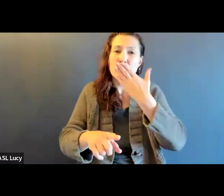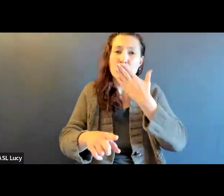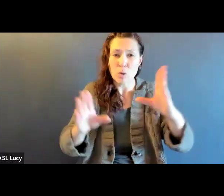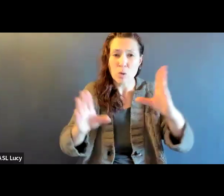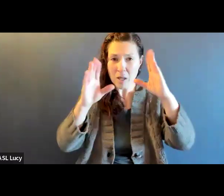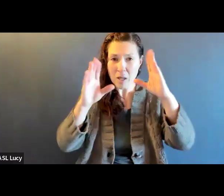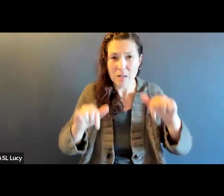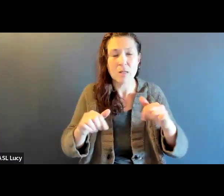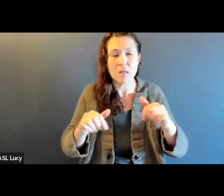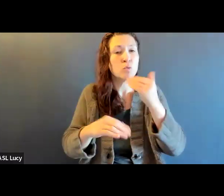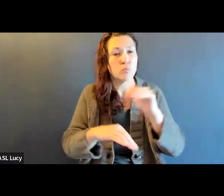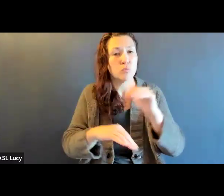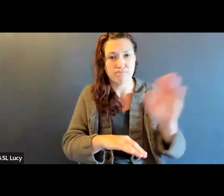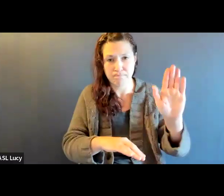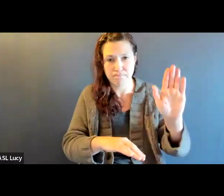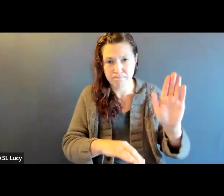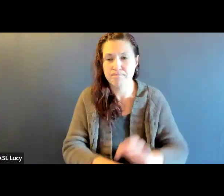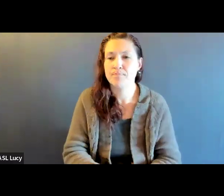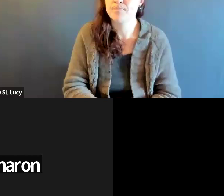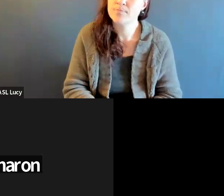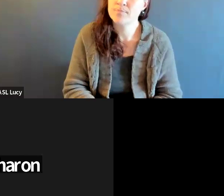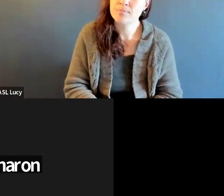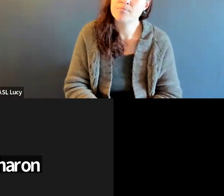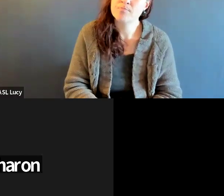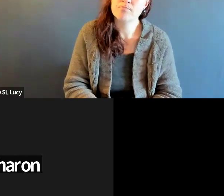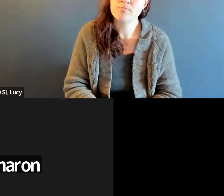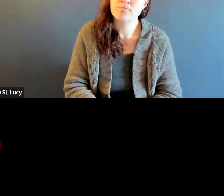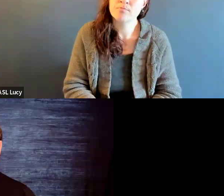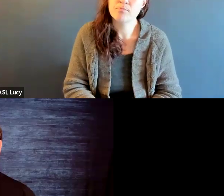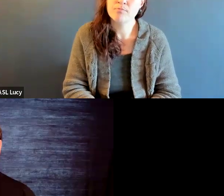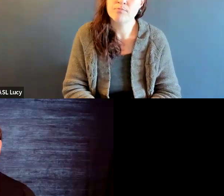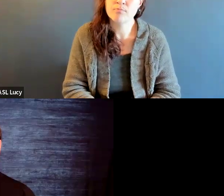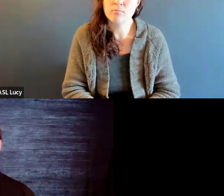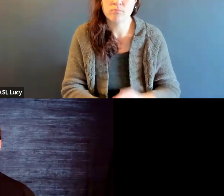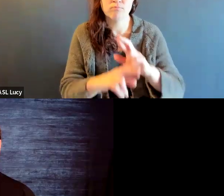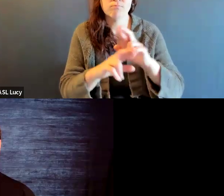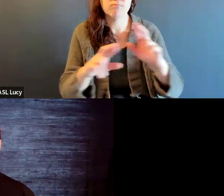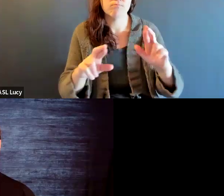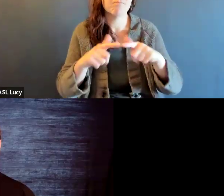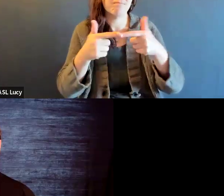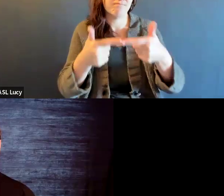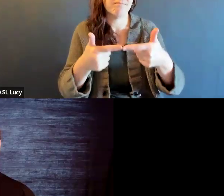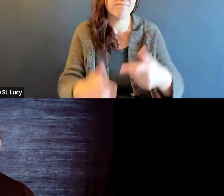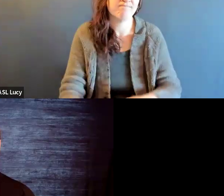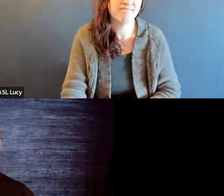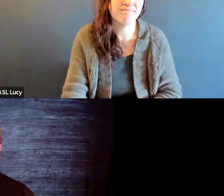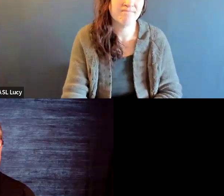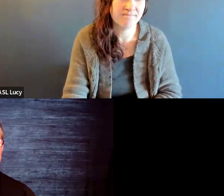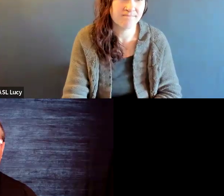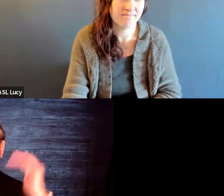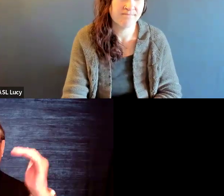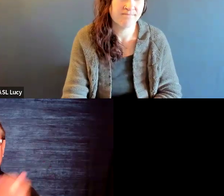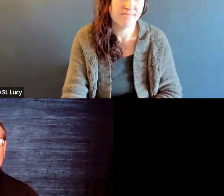have a good night, everyone. Thank you very much. Thank you. Next speaker is Kayla Briggs.